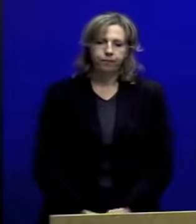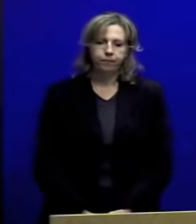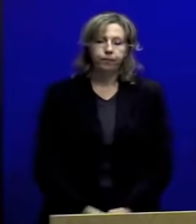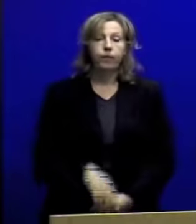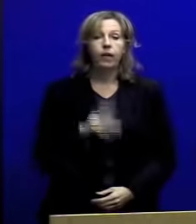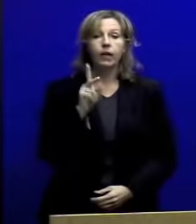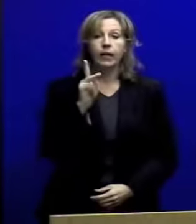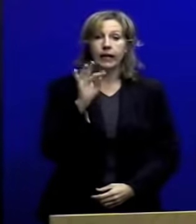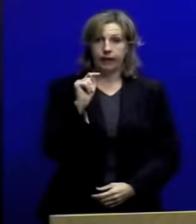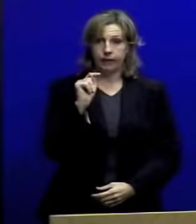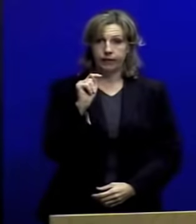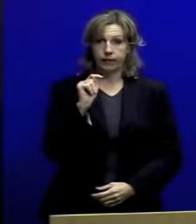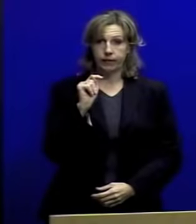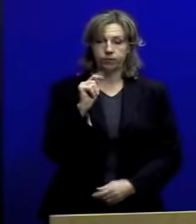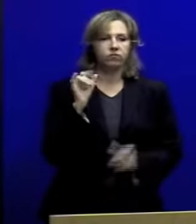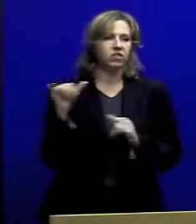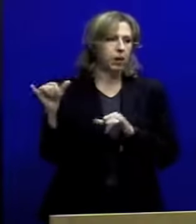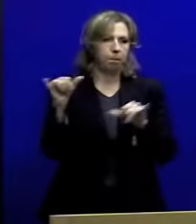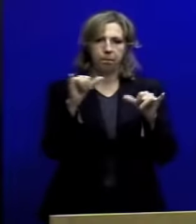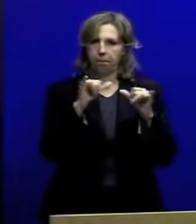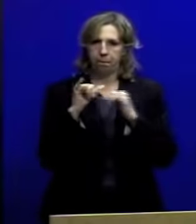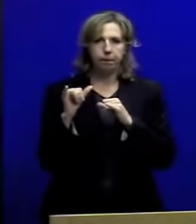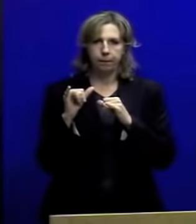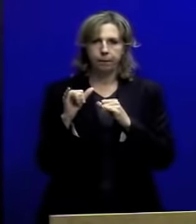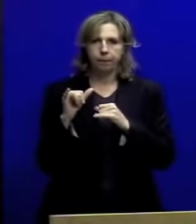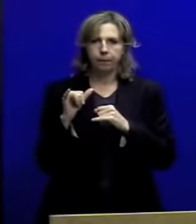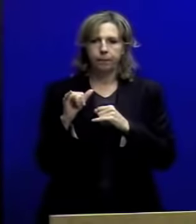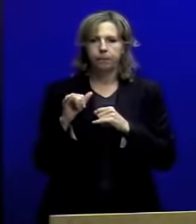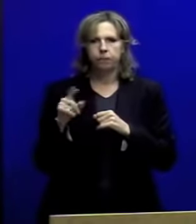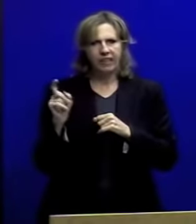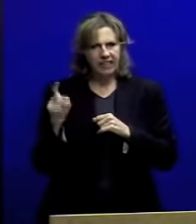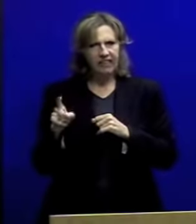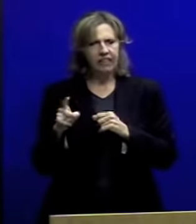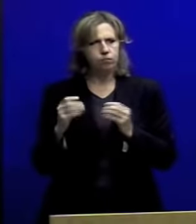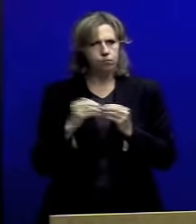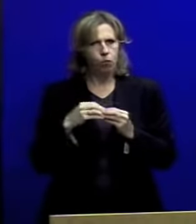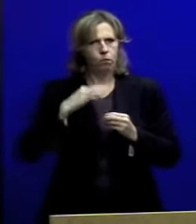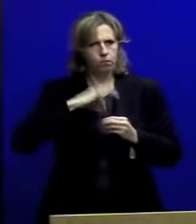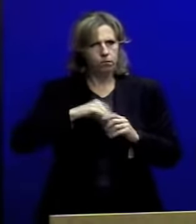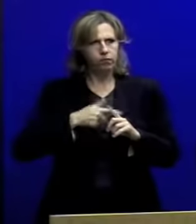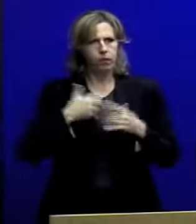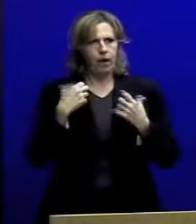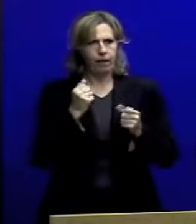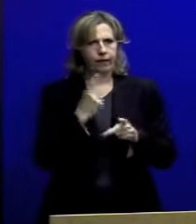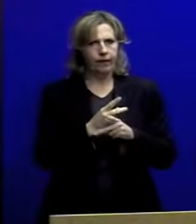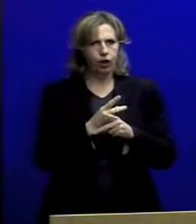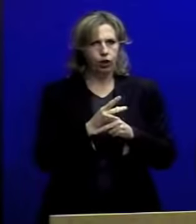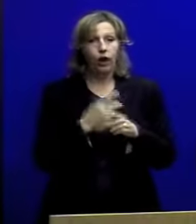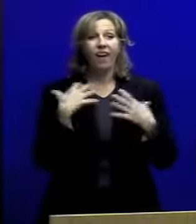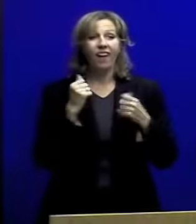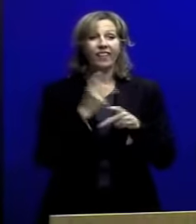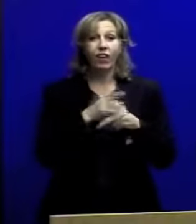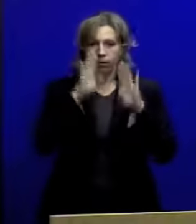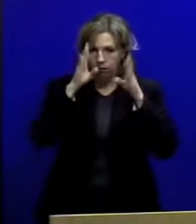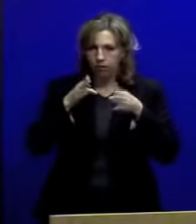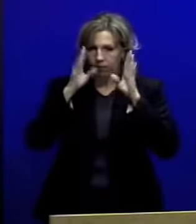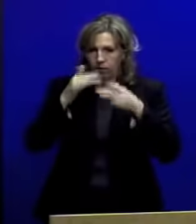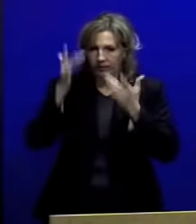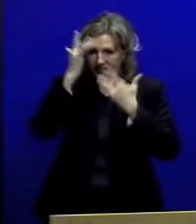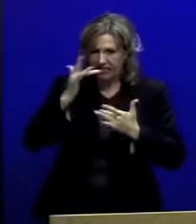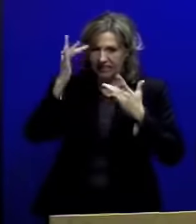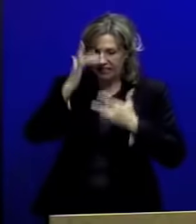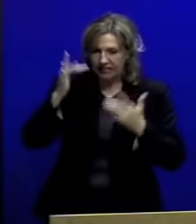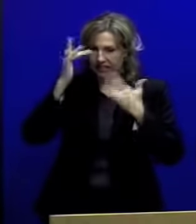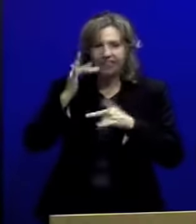Kit, like everyone, needs more out of healthcare than just focusing on the disease.